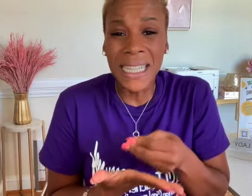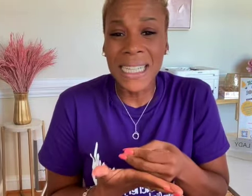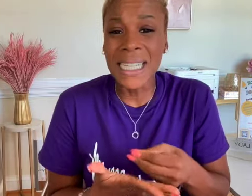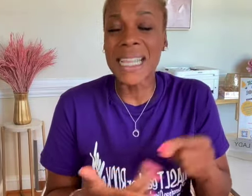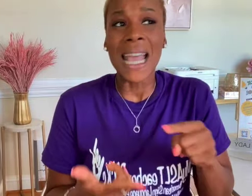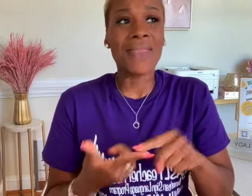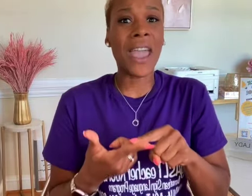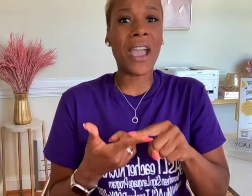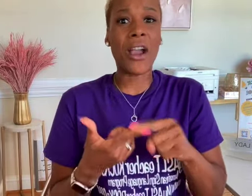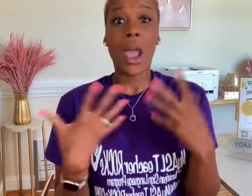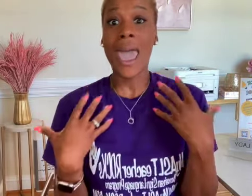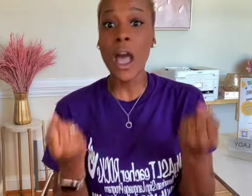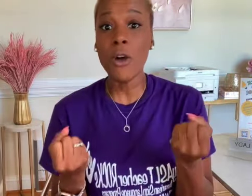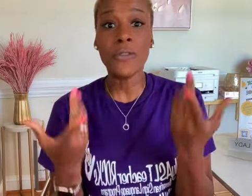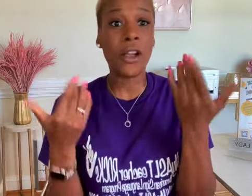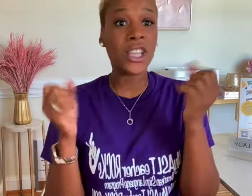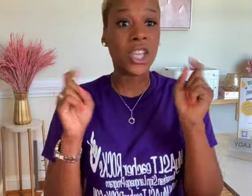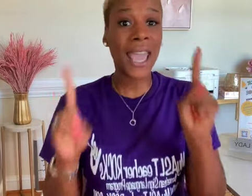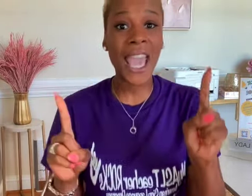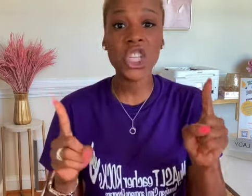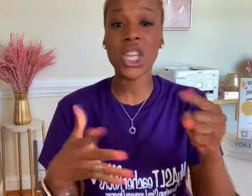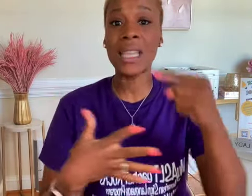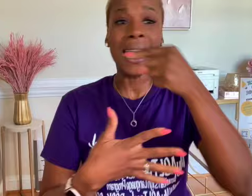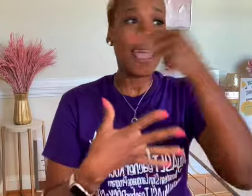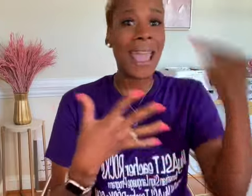livelihood, their health, their education.